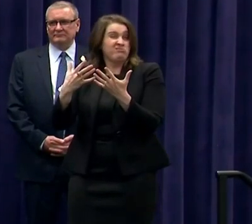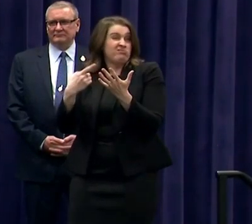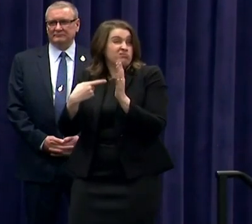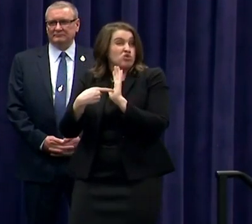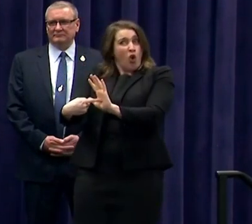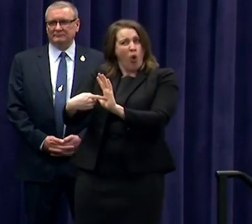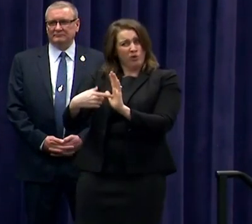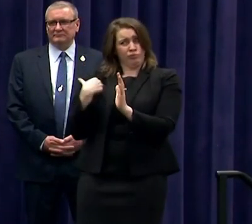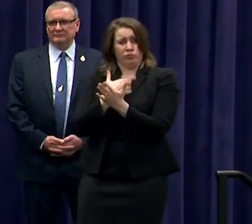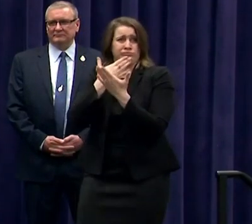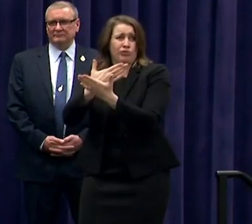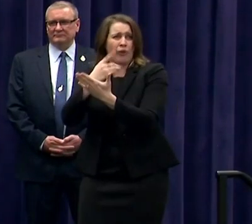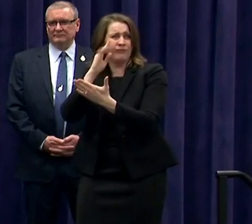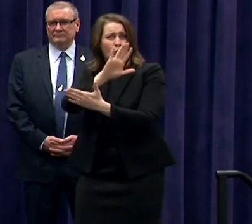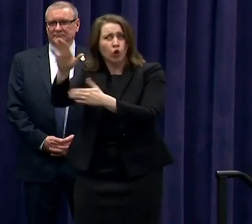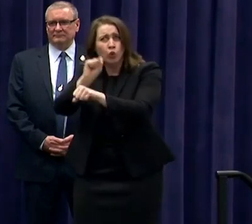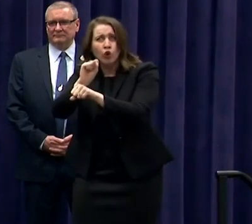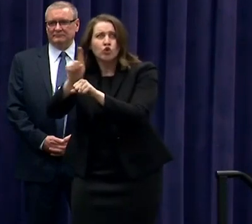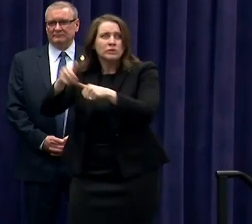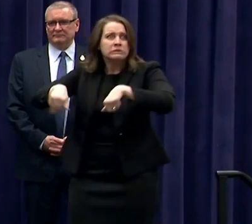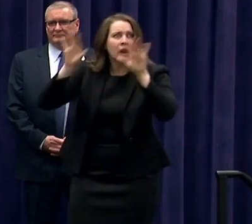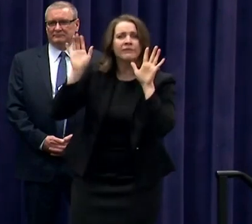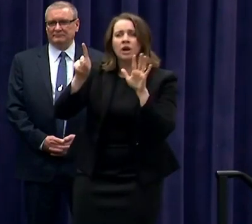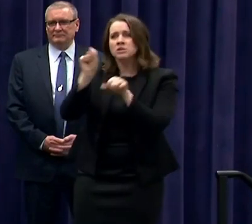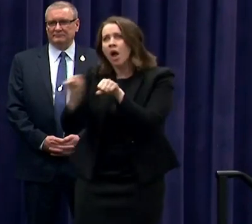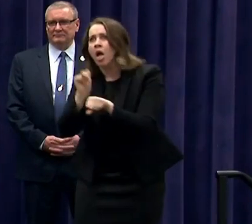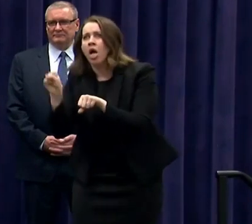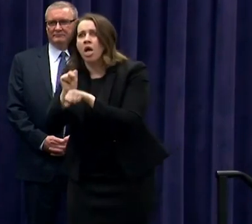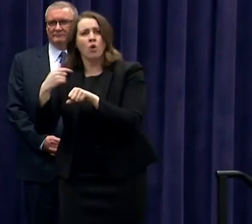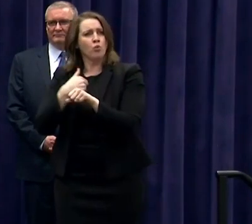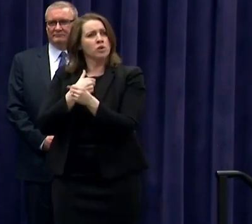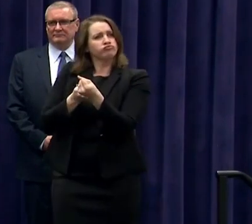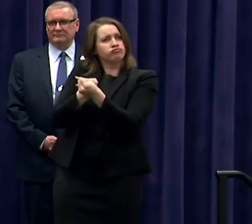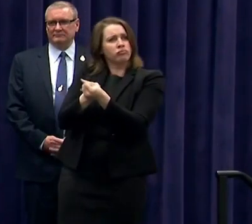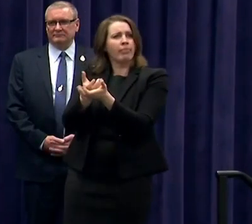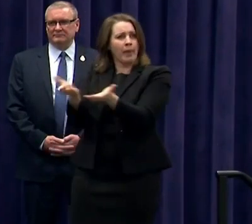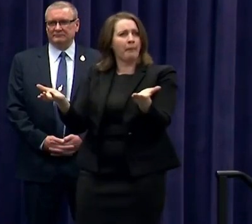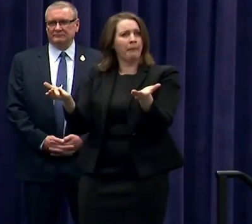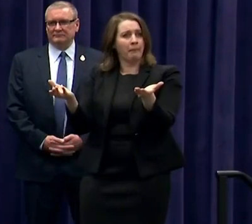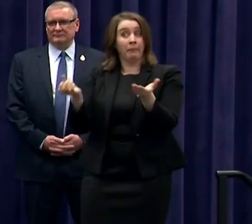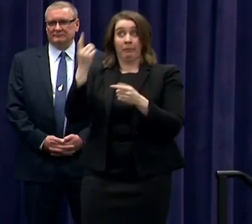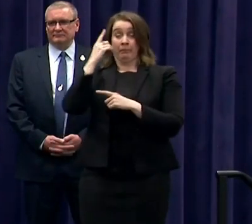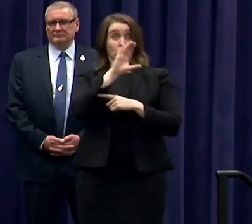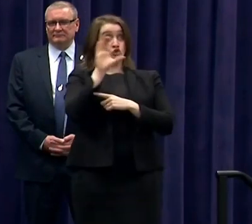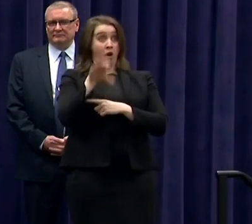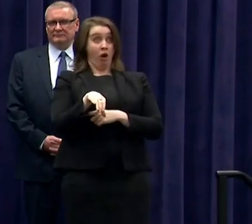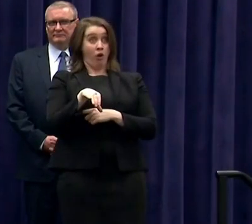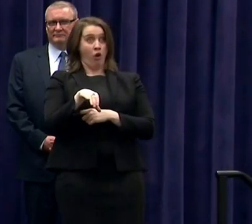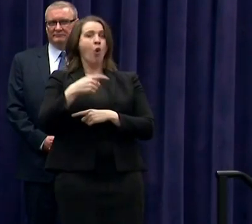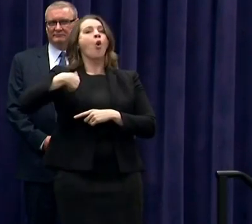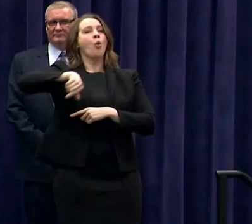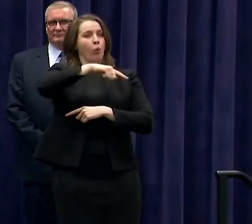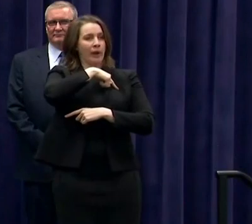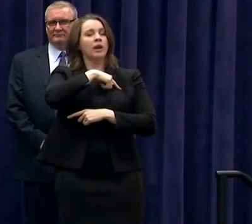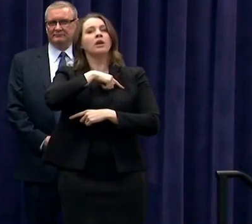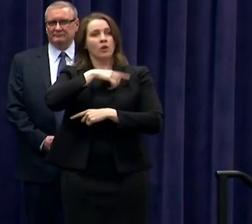that we are grateful for their sacrifice and service. And this is something that we are, as a city, assuming the